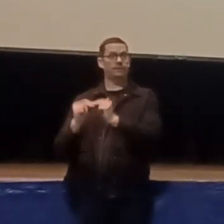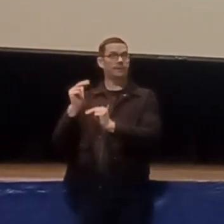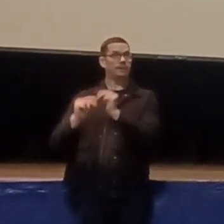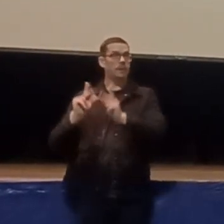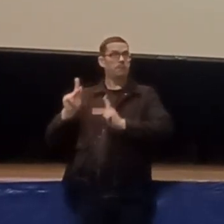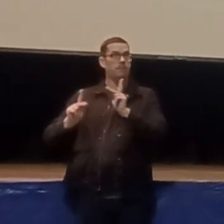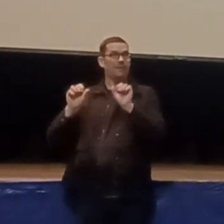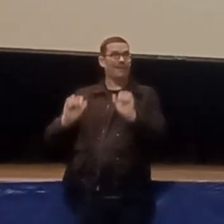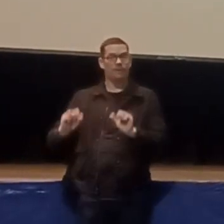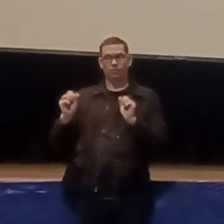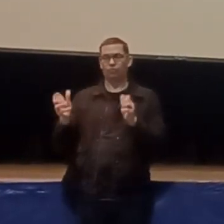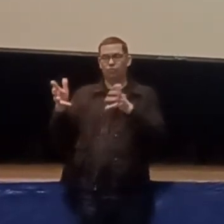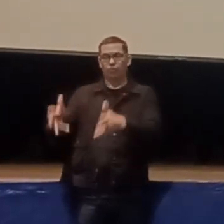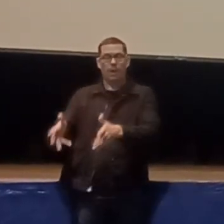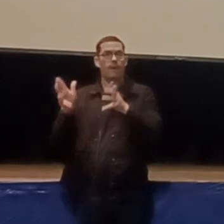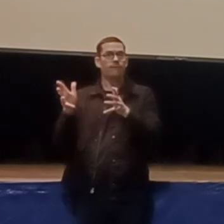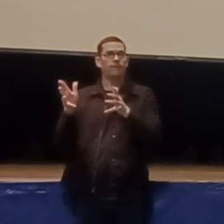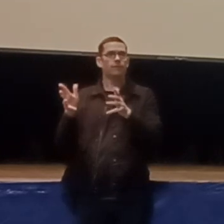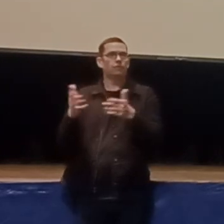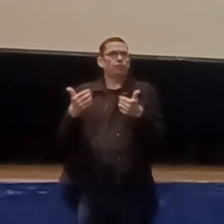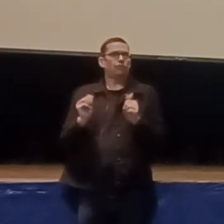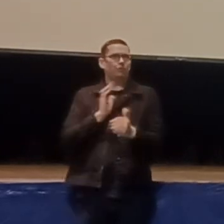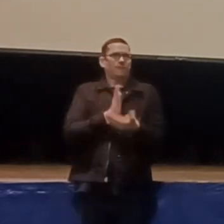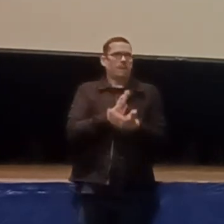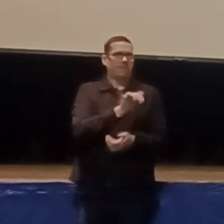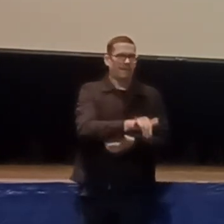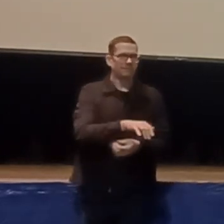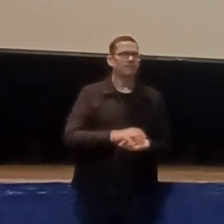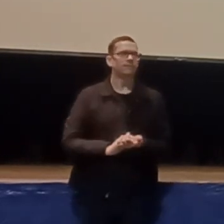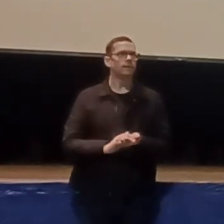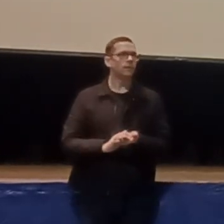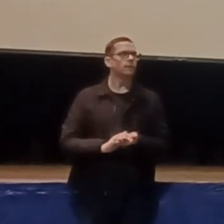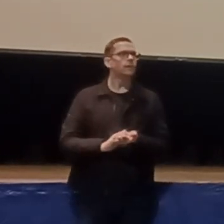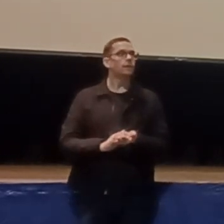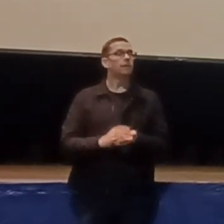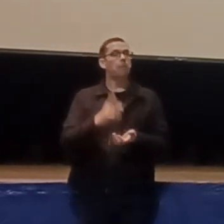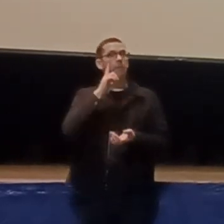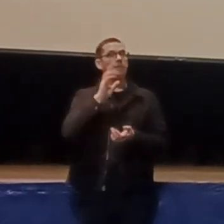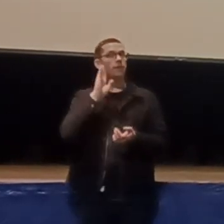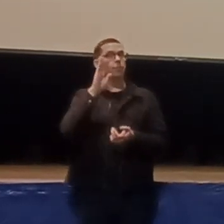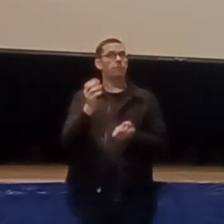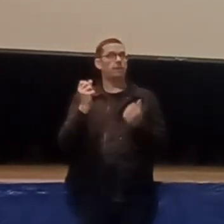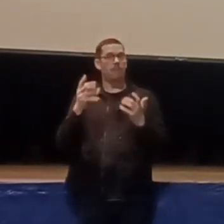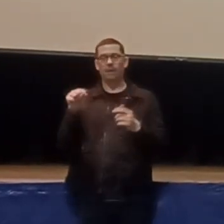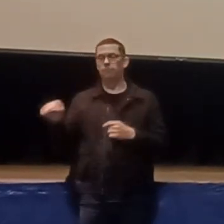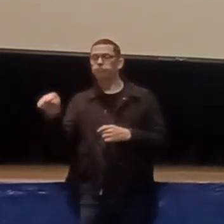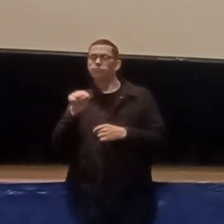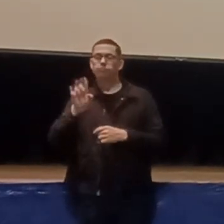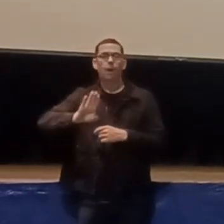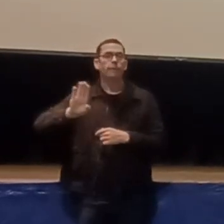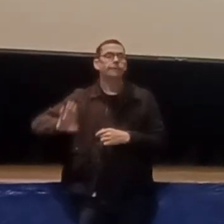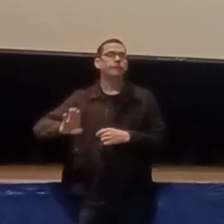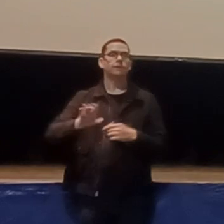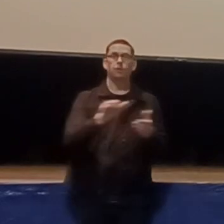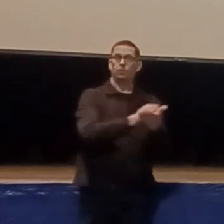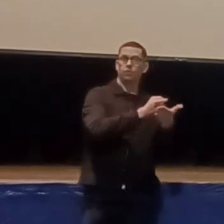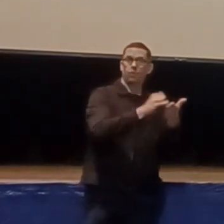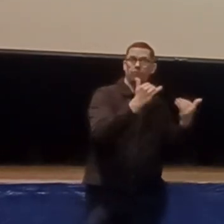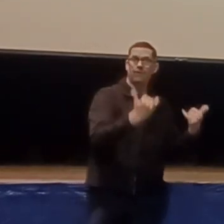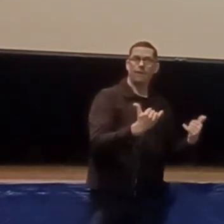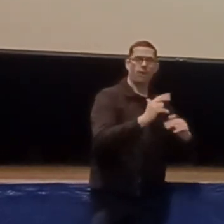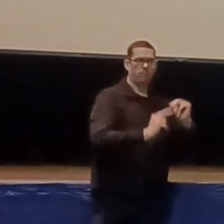trying to divert more of that. There will likely end up being many of them in Boston. New York is currently in the process of building, I think, 130